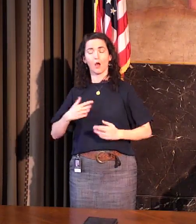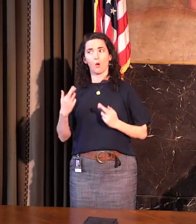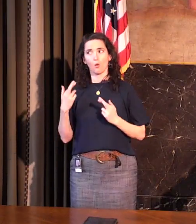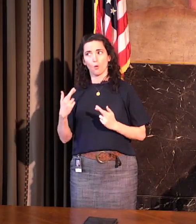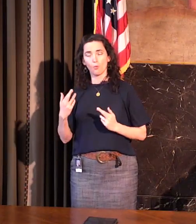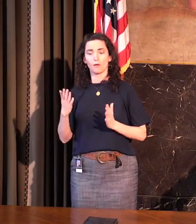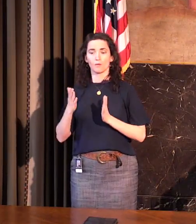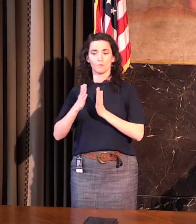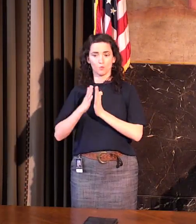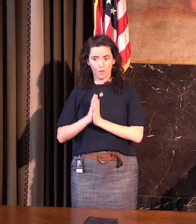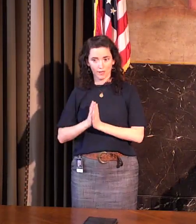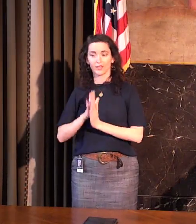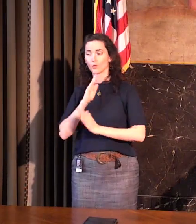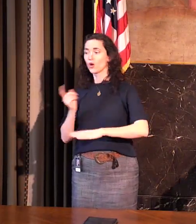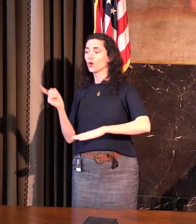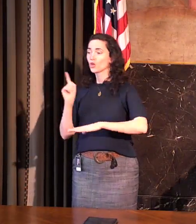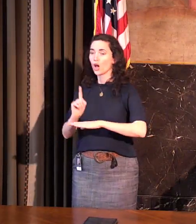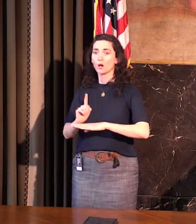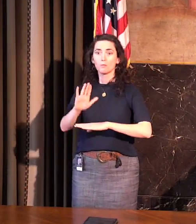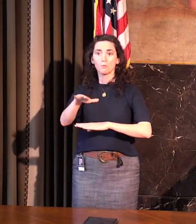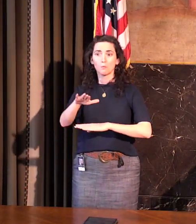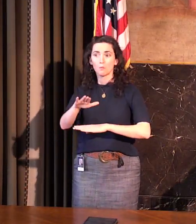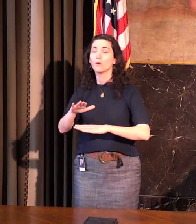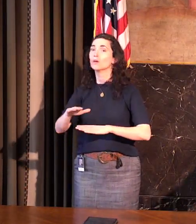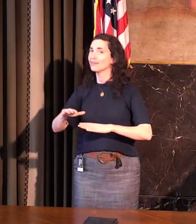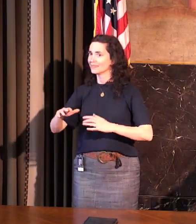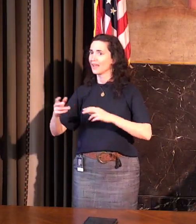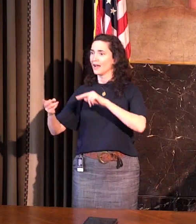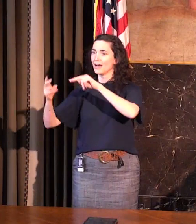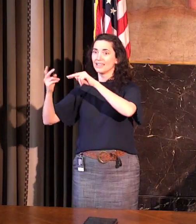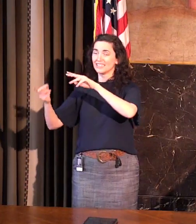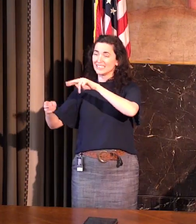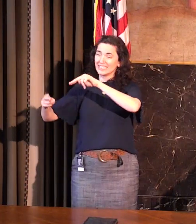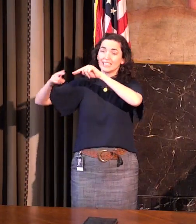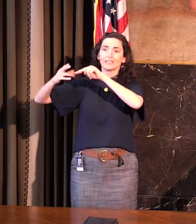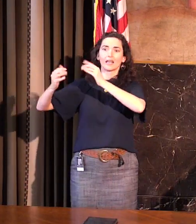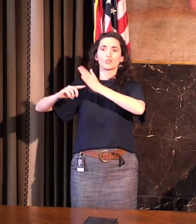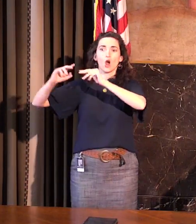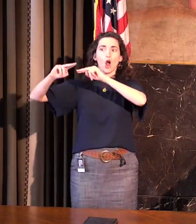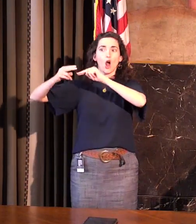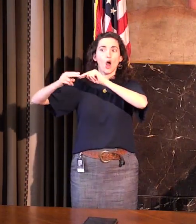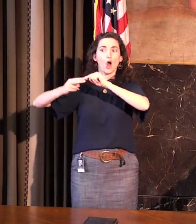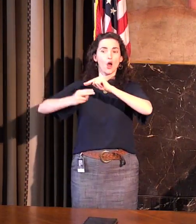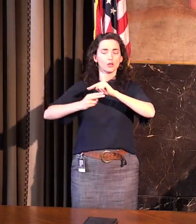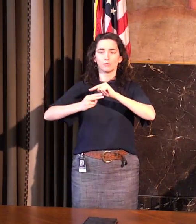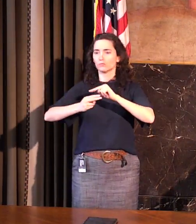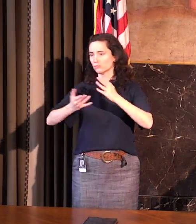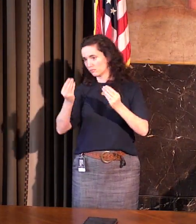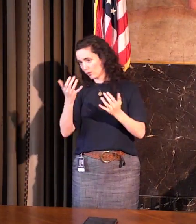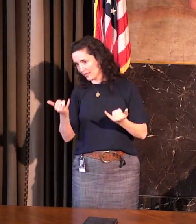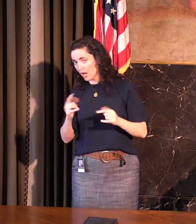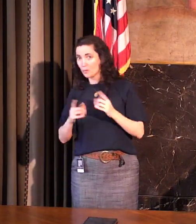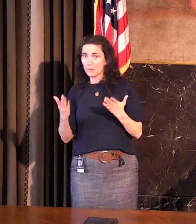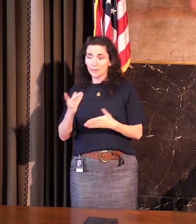pray we will come out here and say we've seen the first evidence that we've started to level off. We're not seeing that evidence